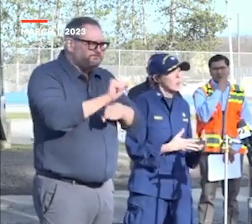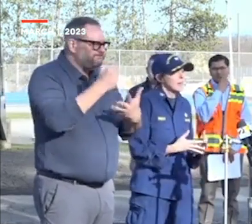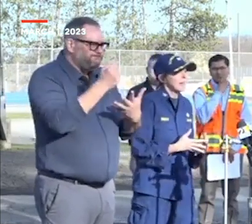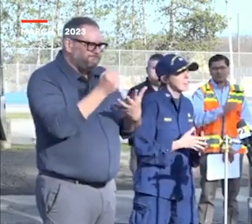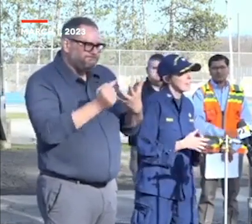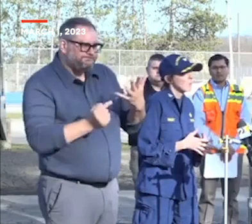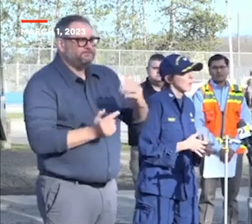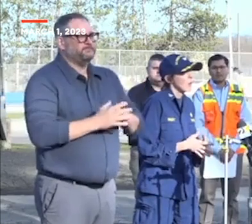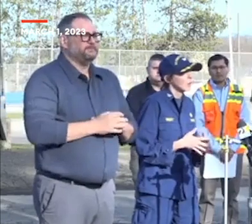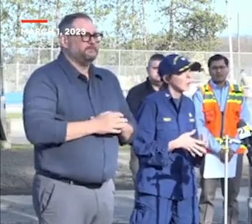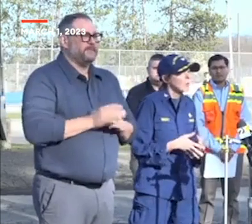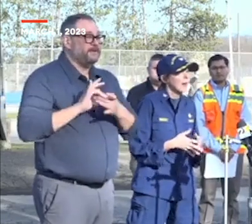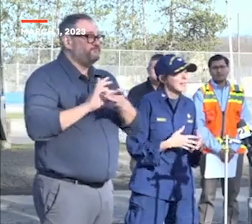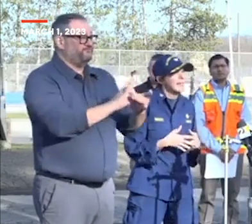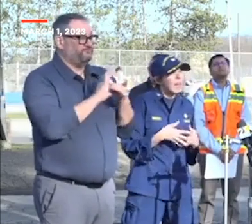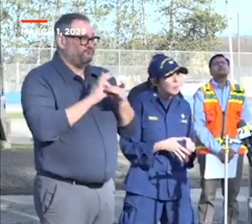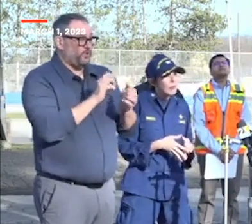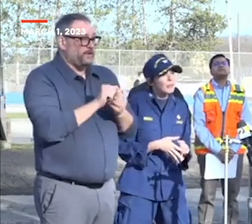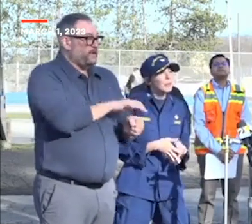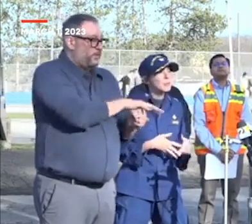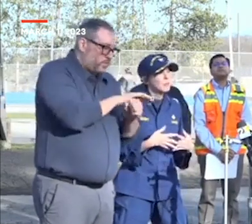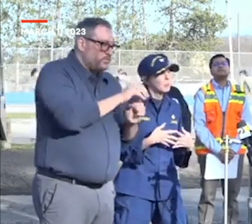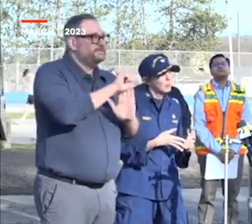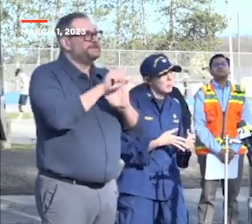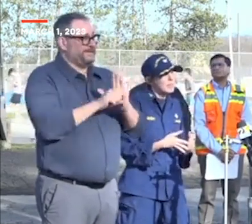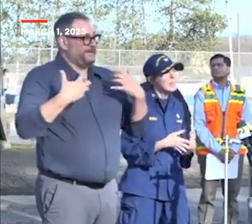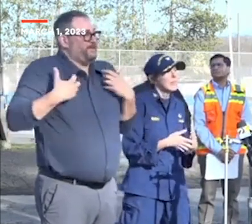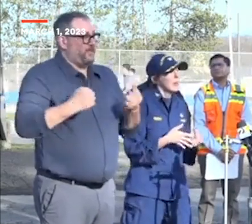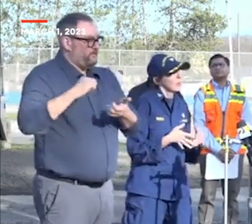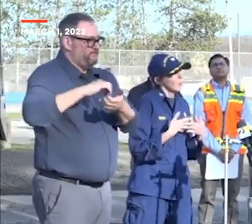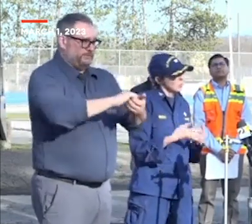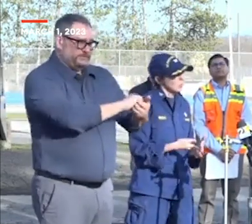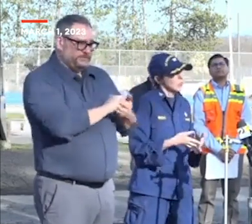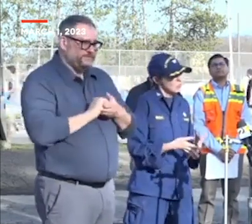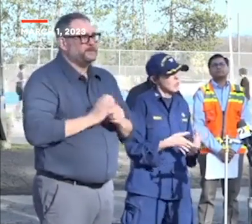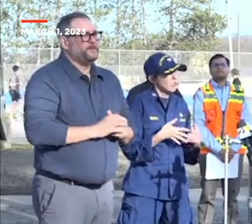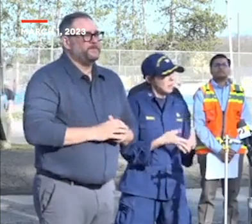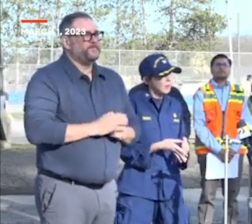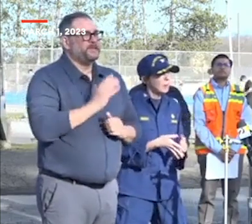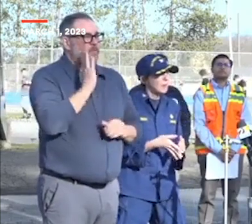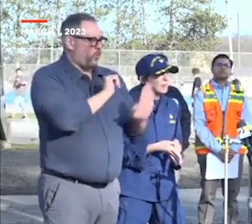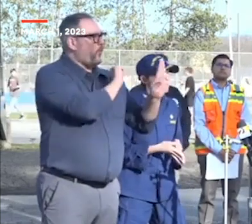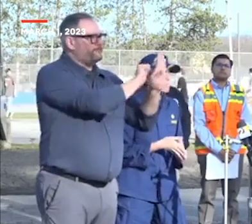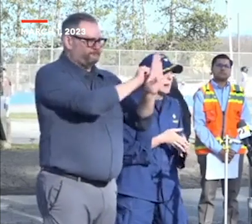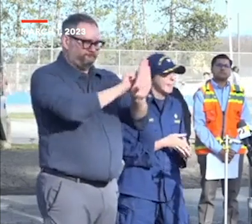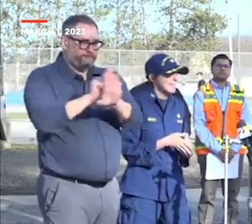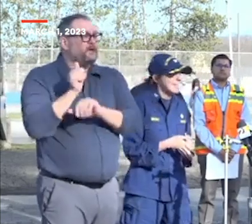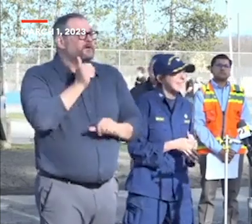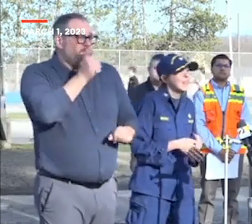in coordination with our local and state health partners, we will be going door to door tomorrow in